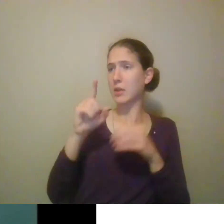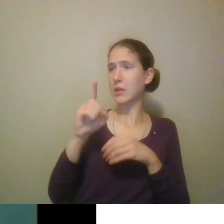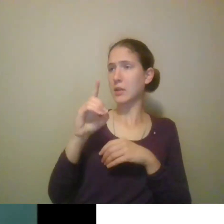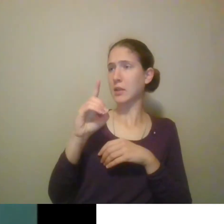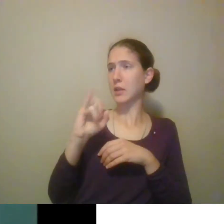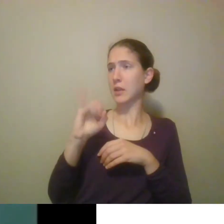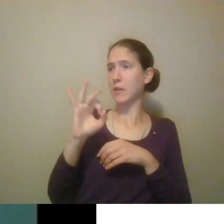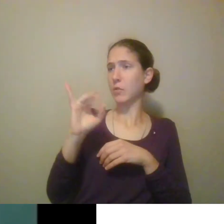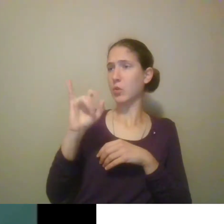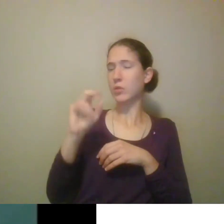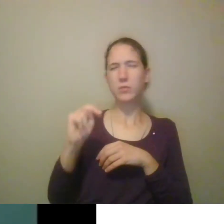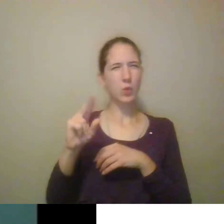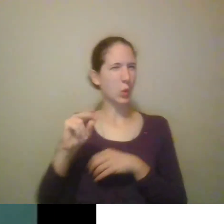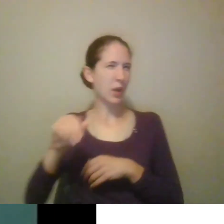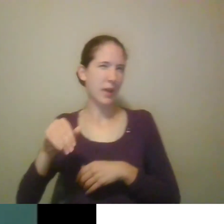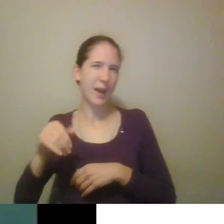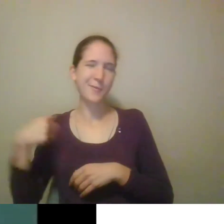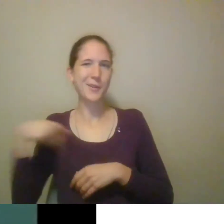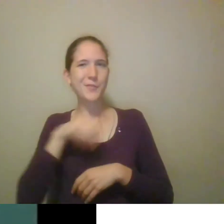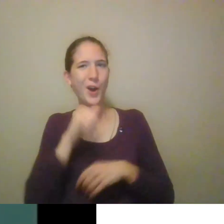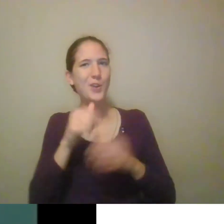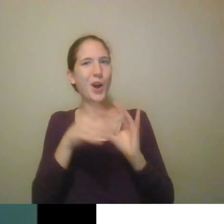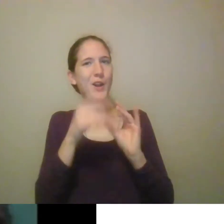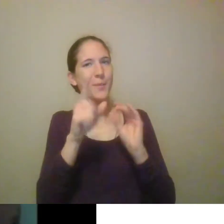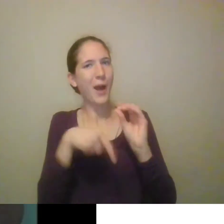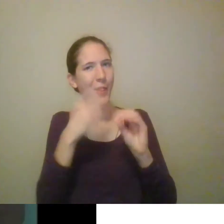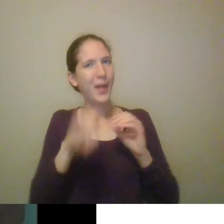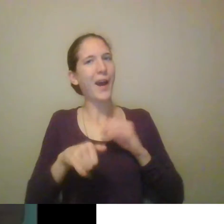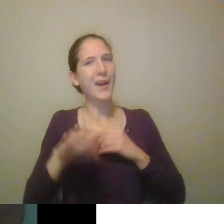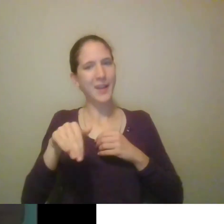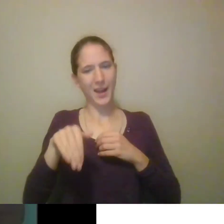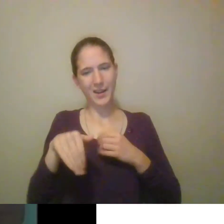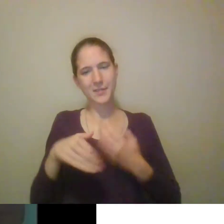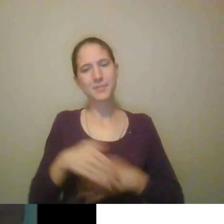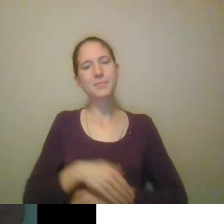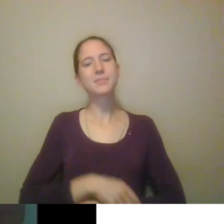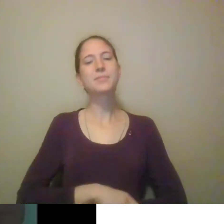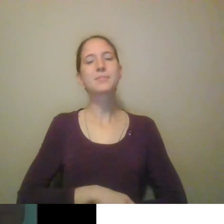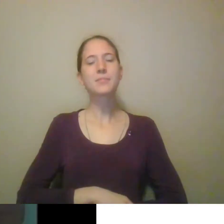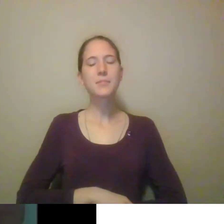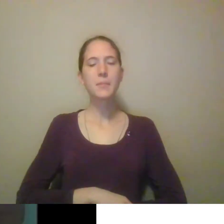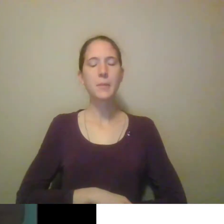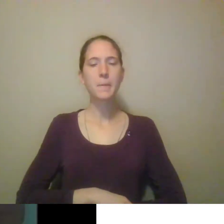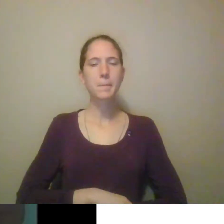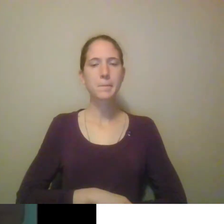Okay? All right, then. Let's then, if there's no